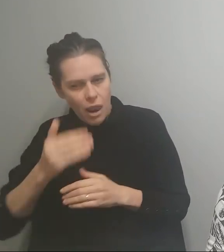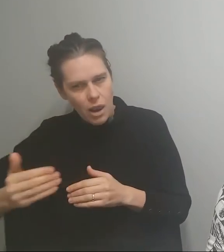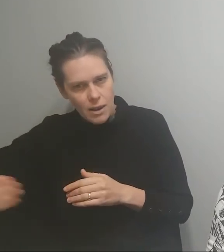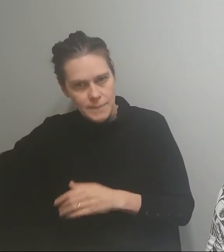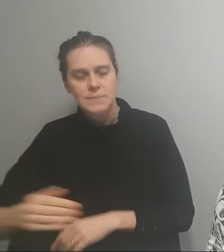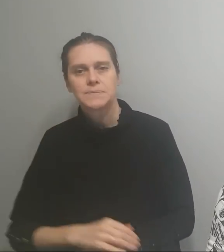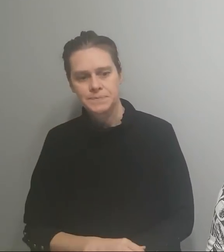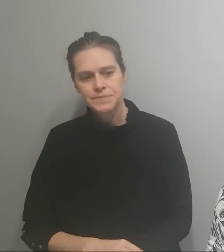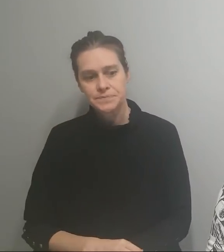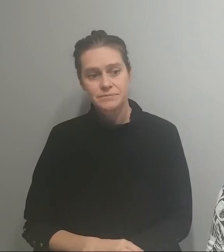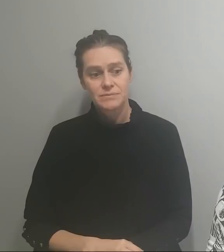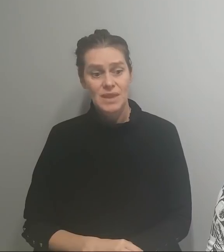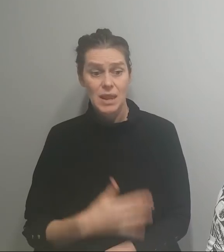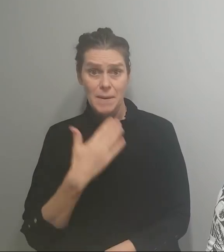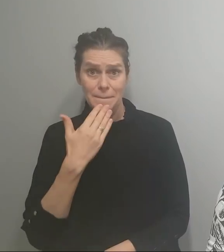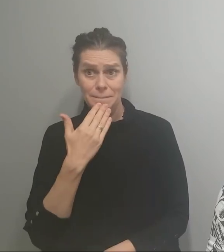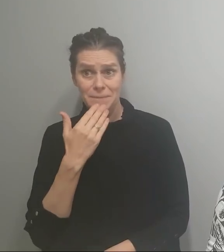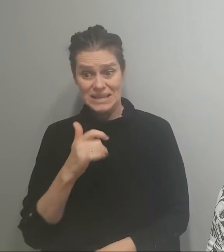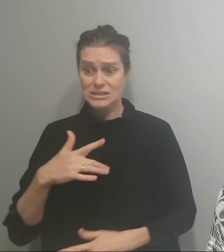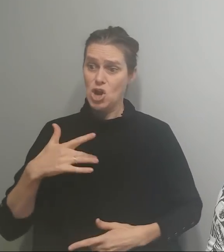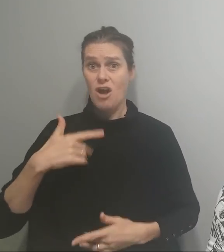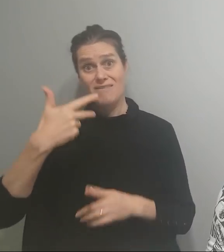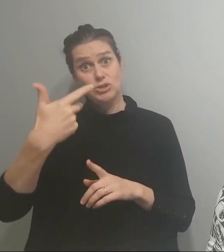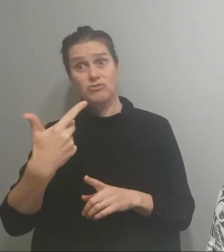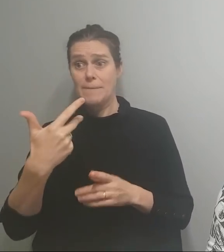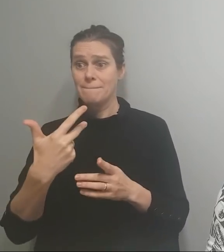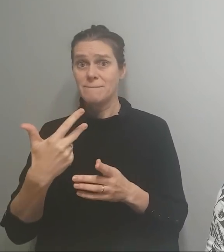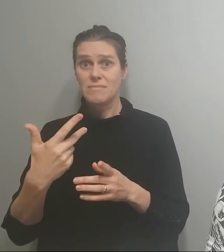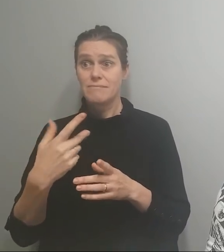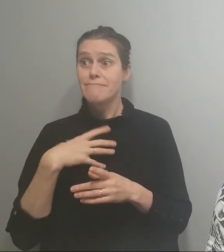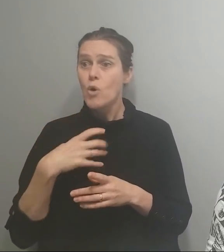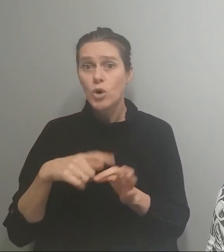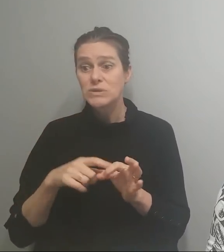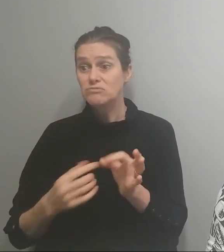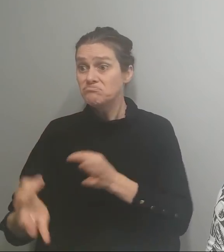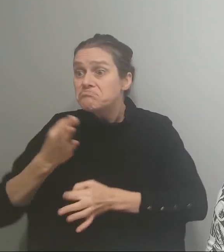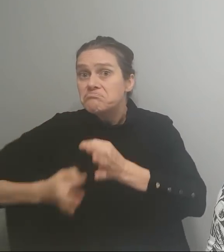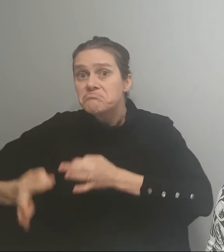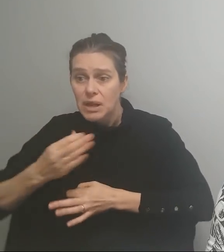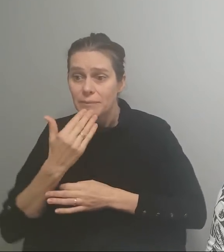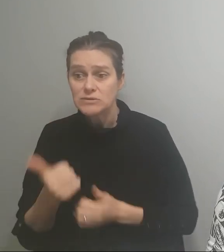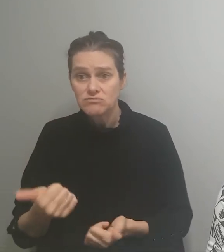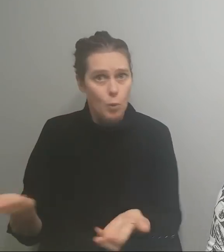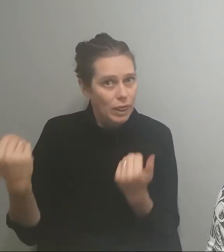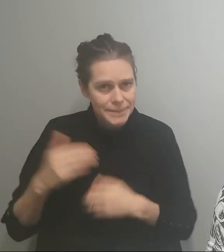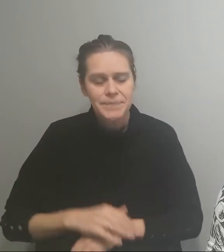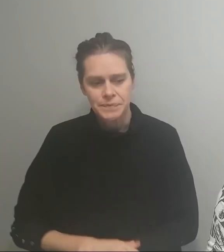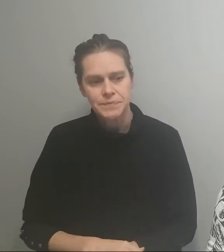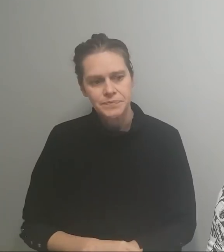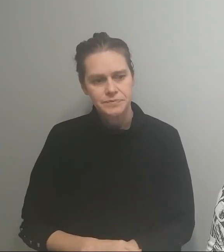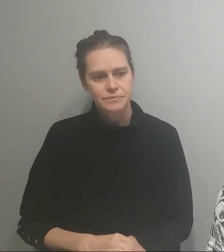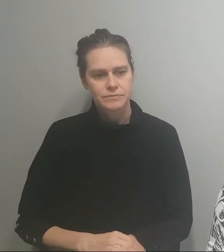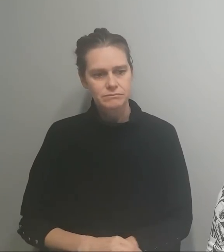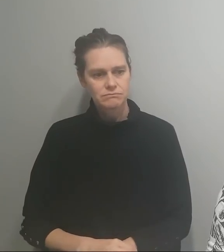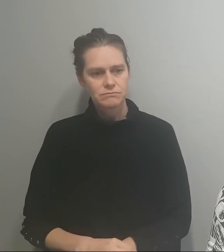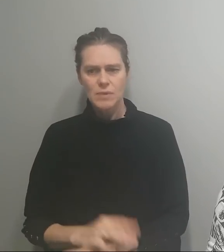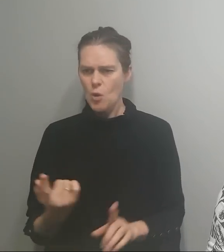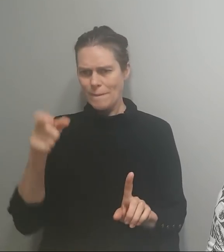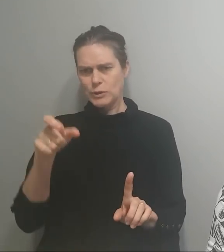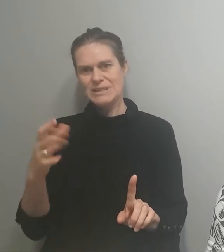Please keep asking questions via live streaming or email. I've got a question about, will ACC funding